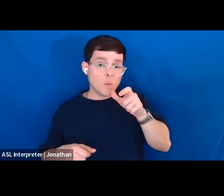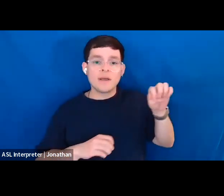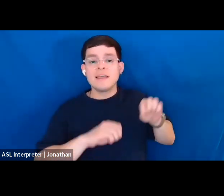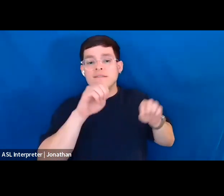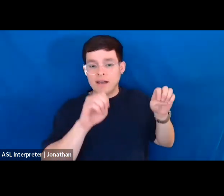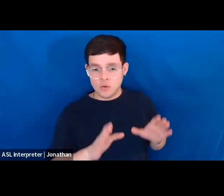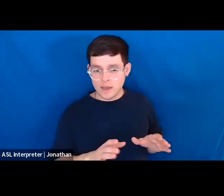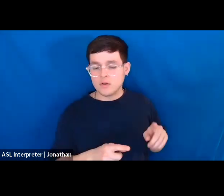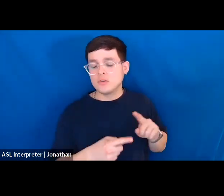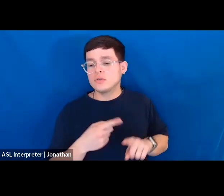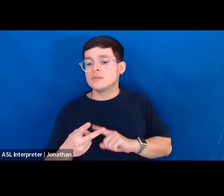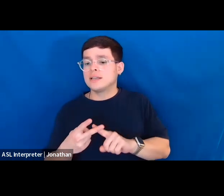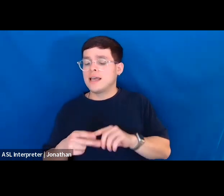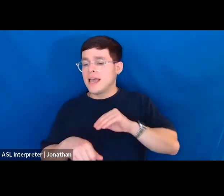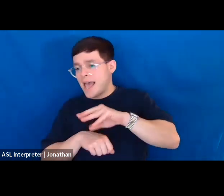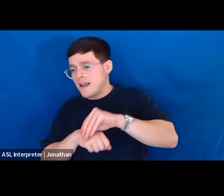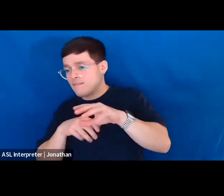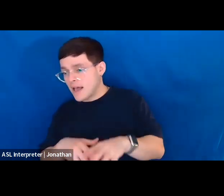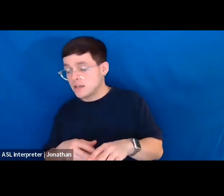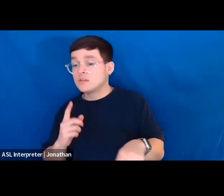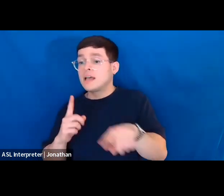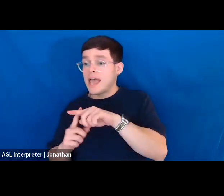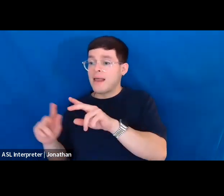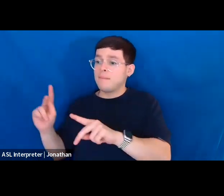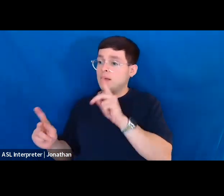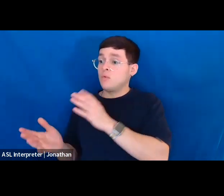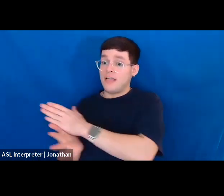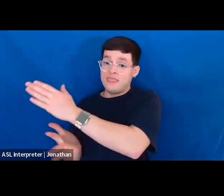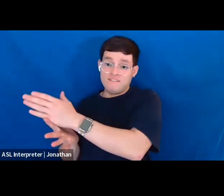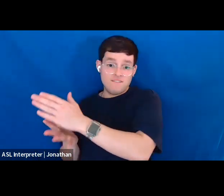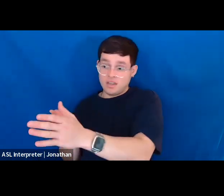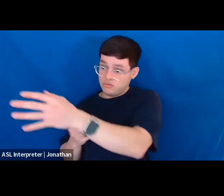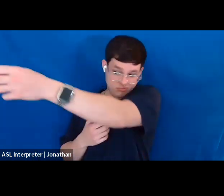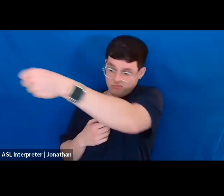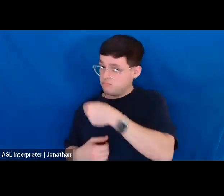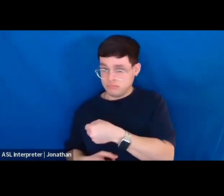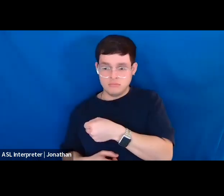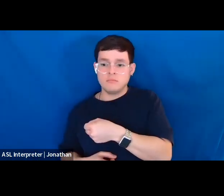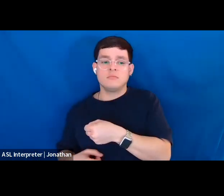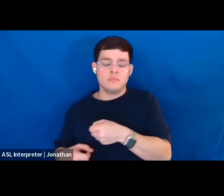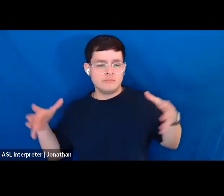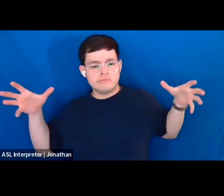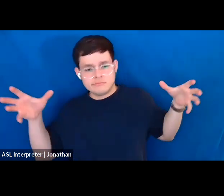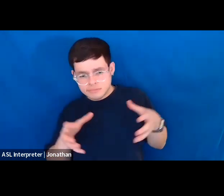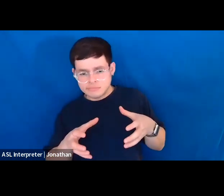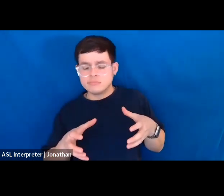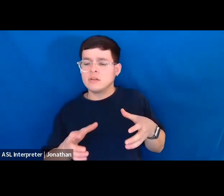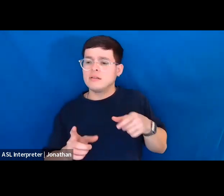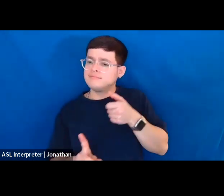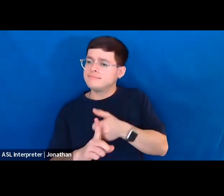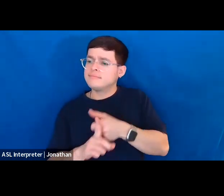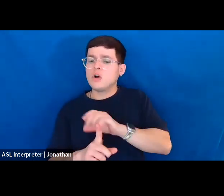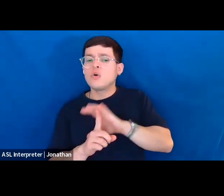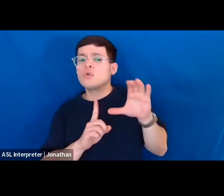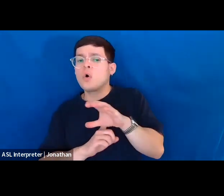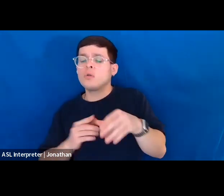and of our advisors and folks from the field directly, to serve as cultural guides that